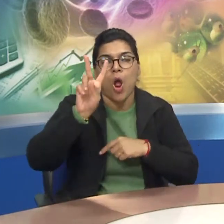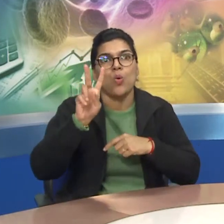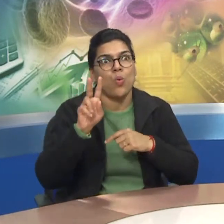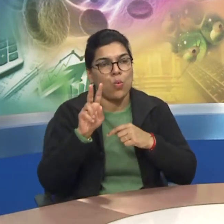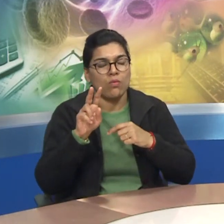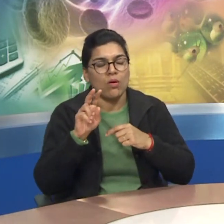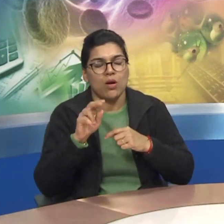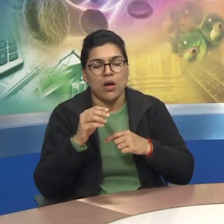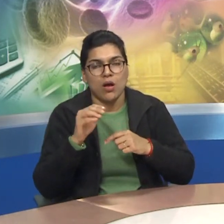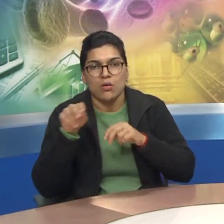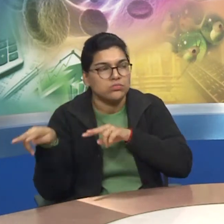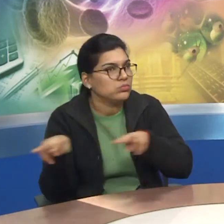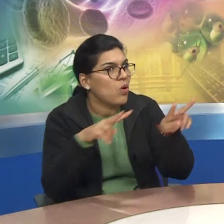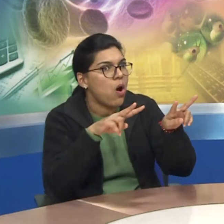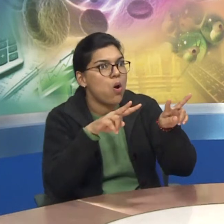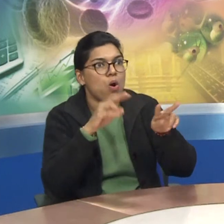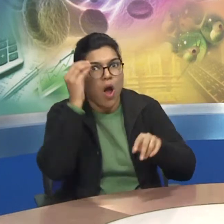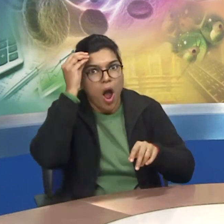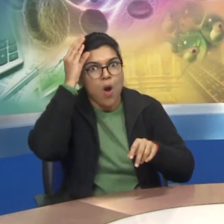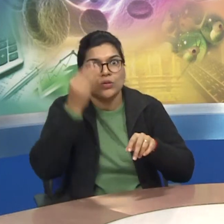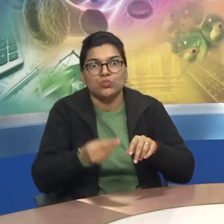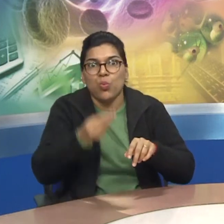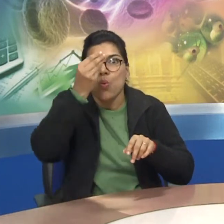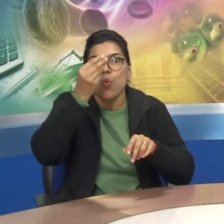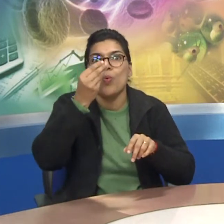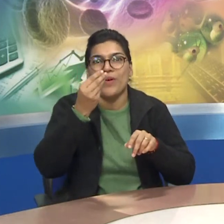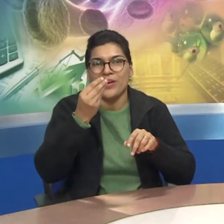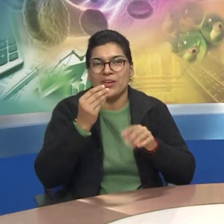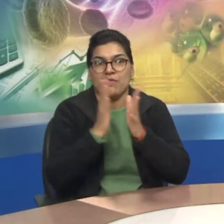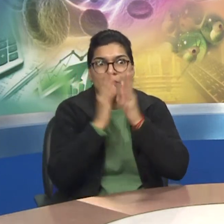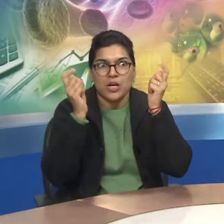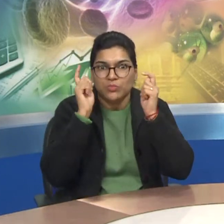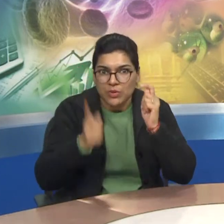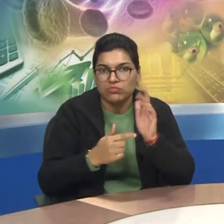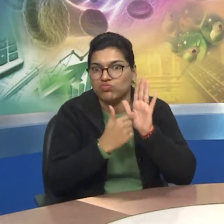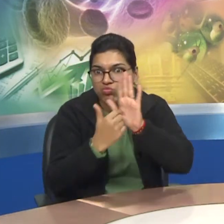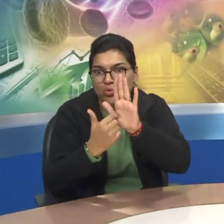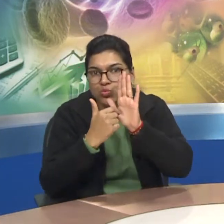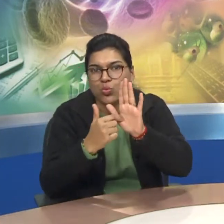It means to show that we value and appreciate something.